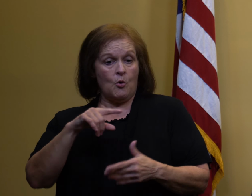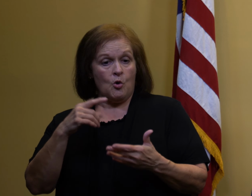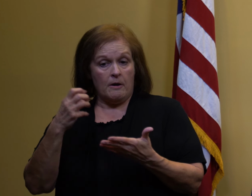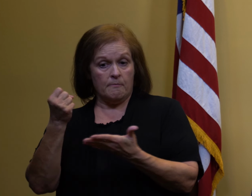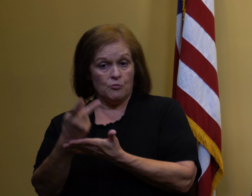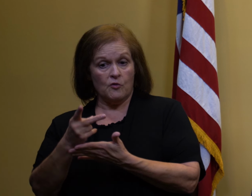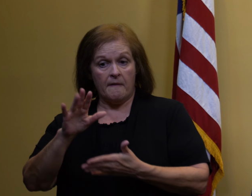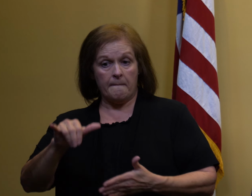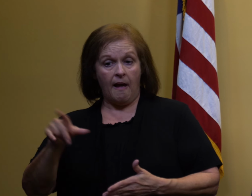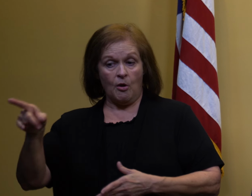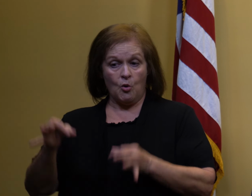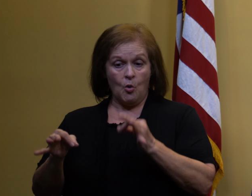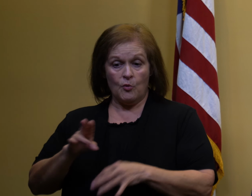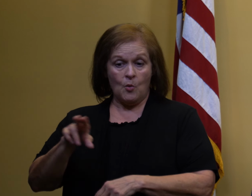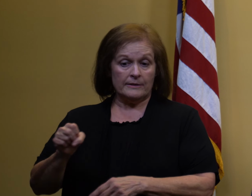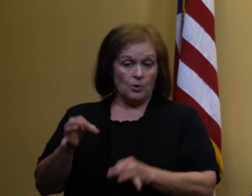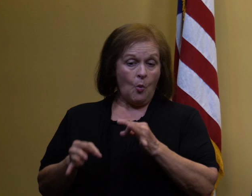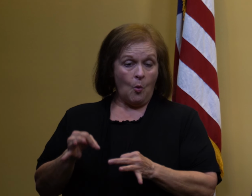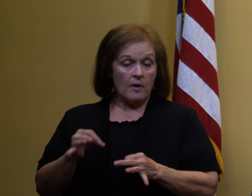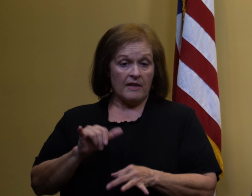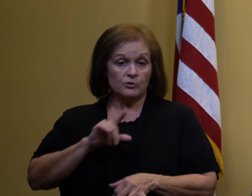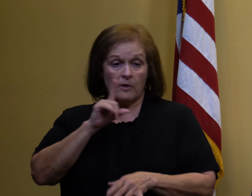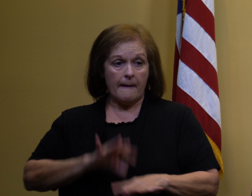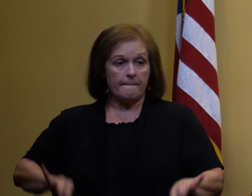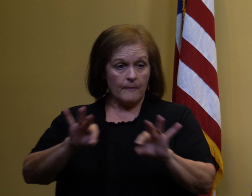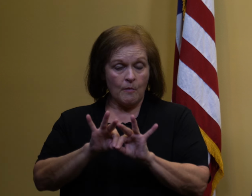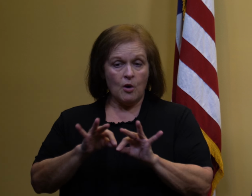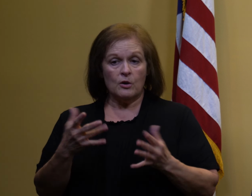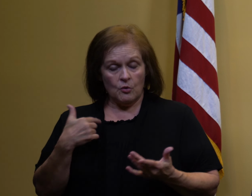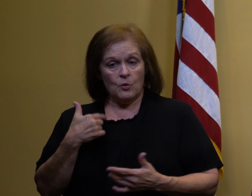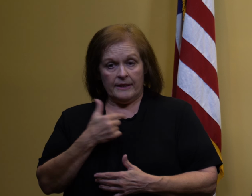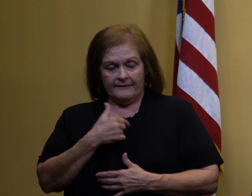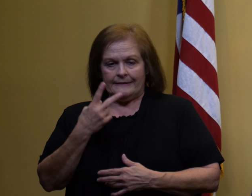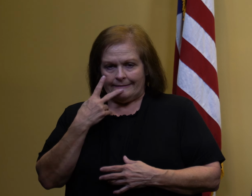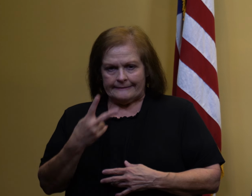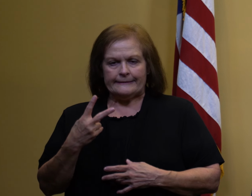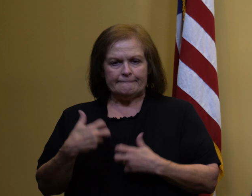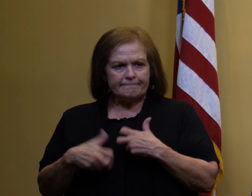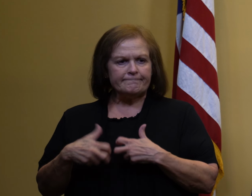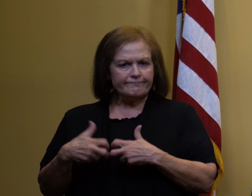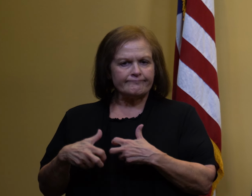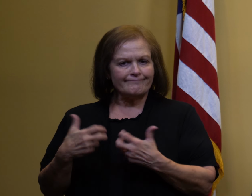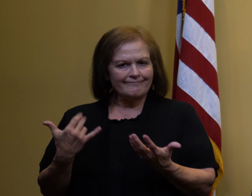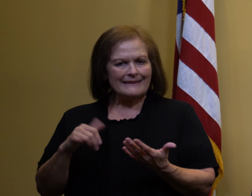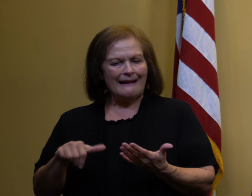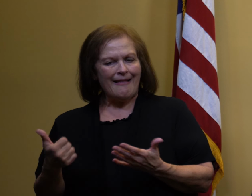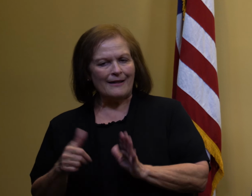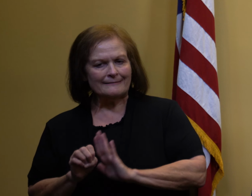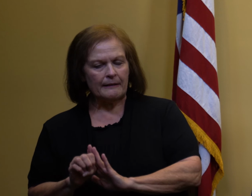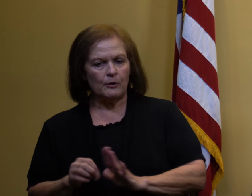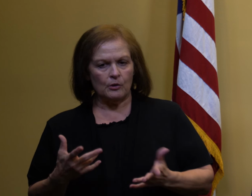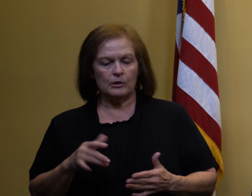the courts, the U.S. courts. It's important. And as we've seen the pushback, this is again another example.